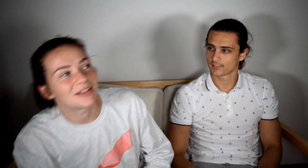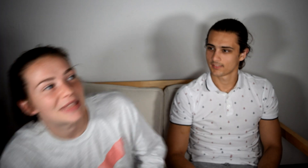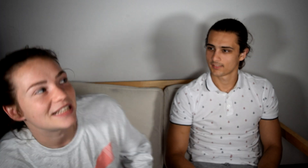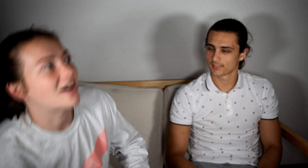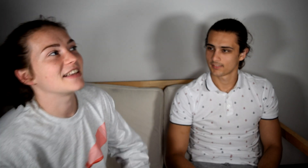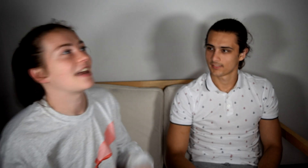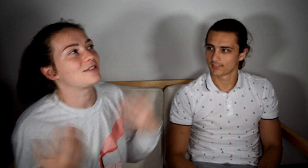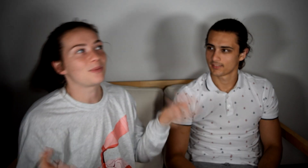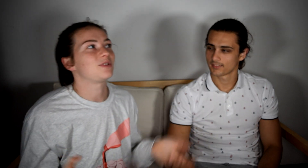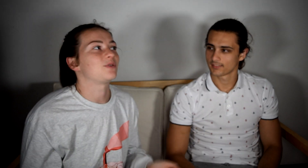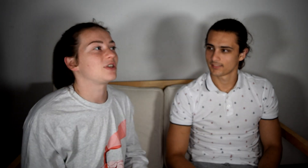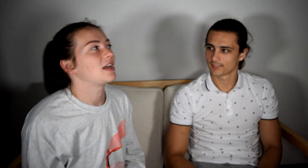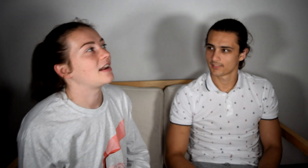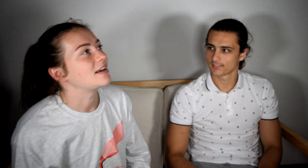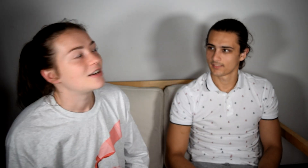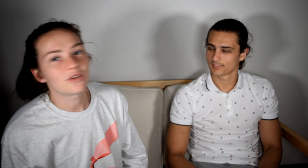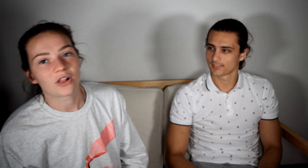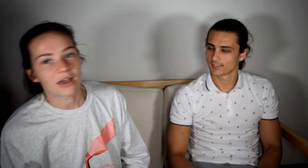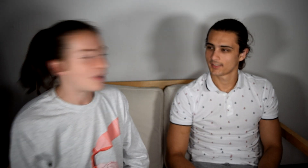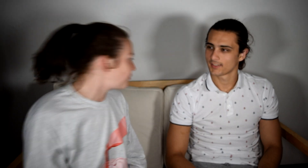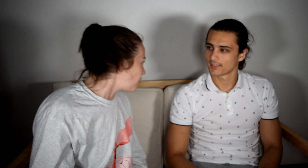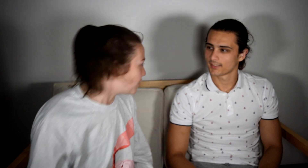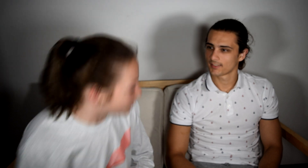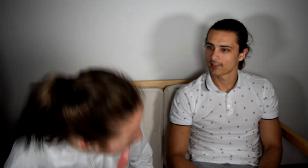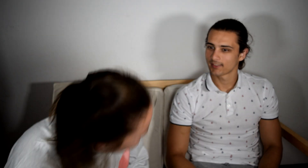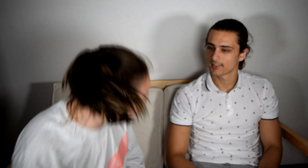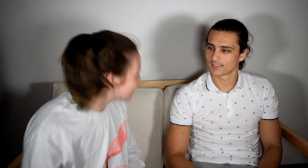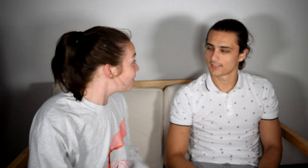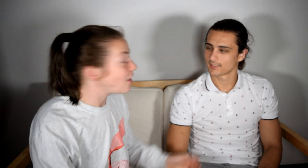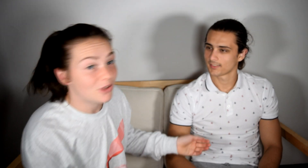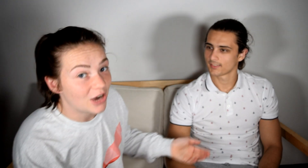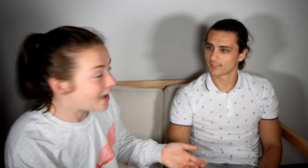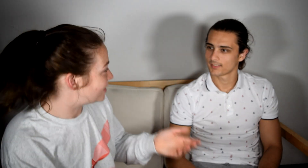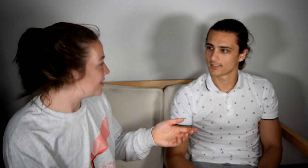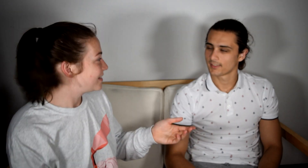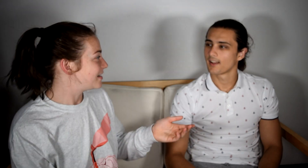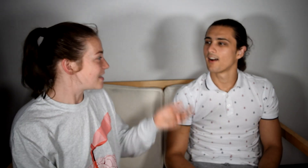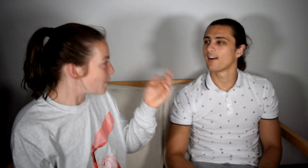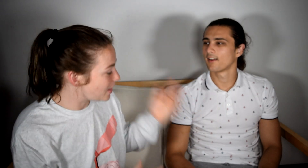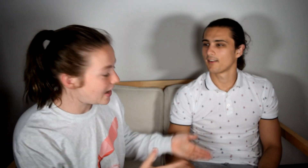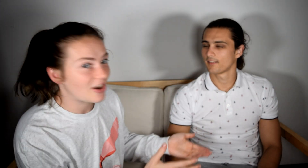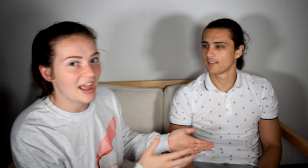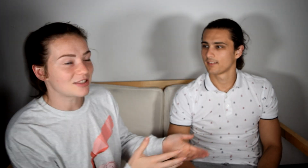they talk because they have so much emotion. And so they're like, they follow you because they follow your hand. Because they want to look at your hand. So if